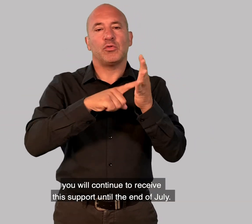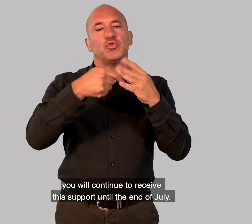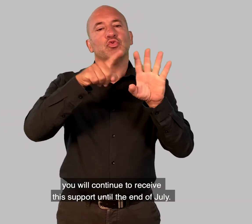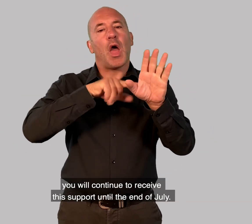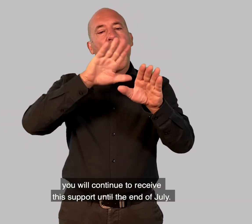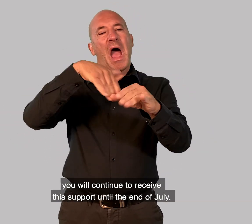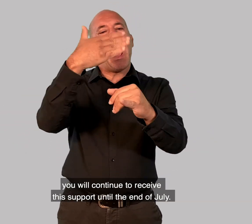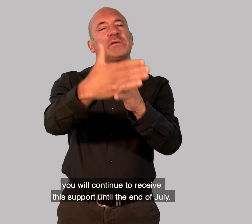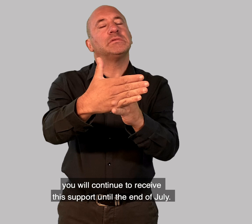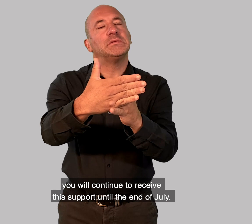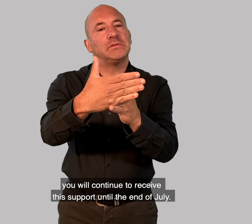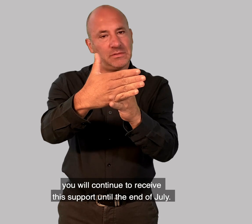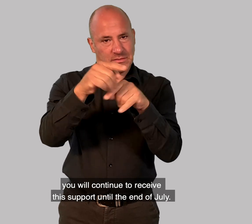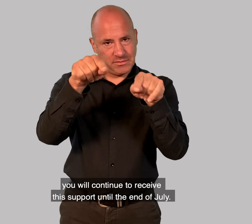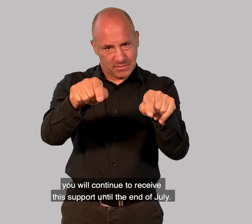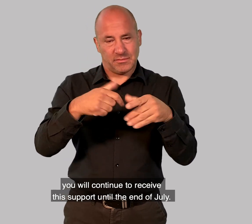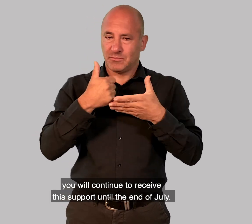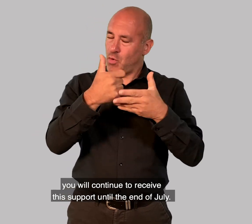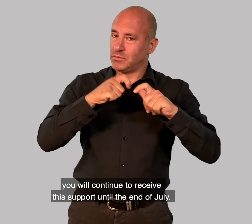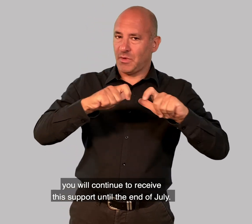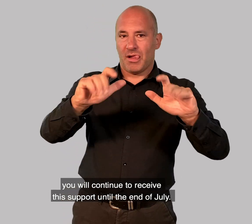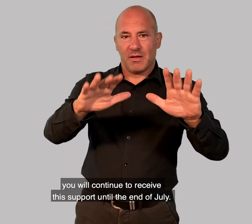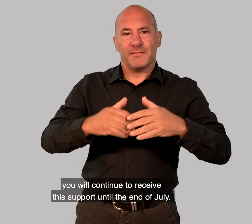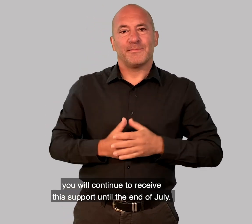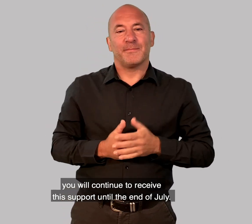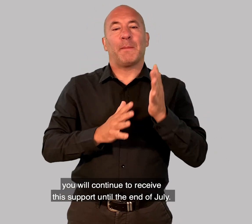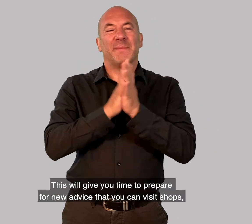receive this support until the end of July.